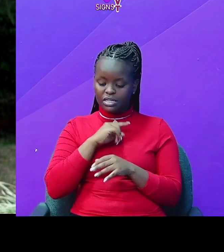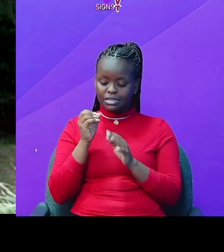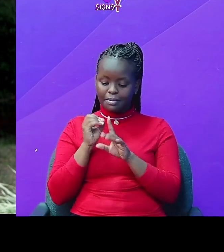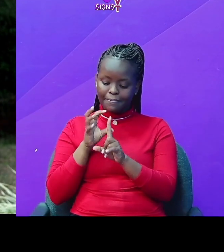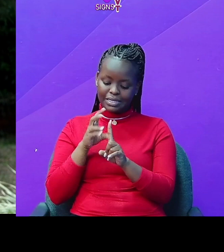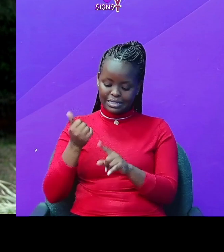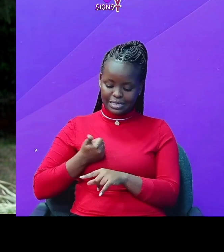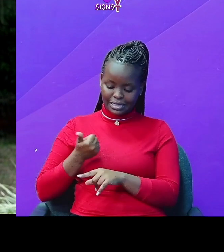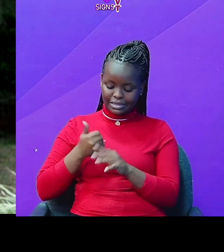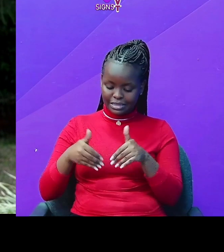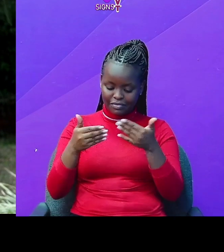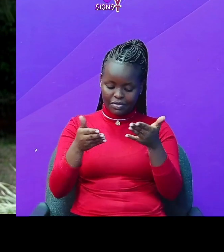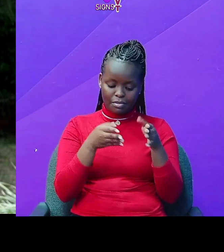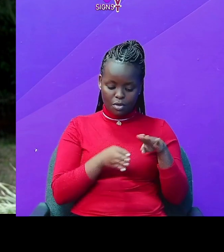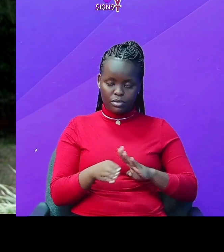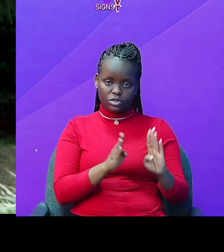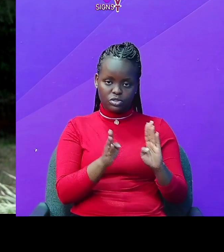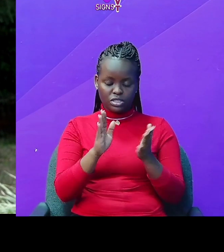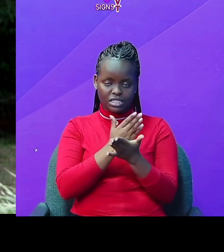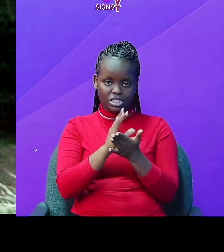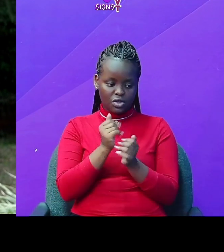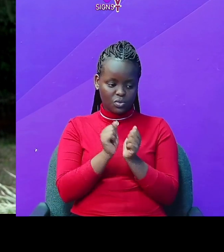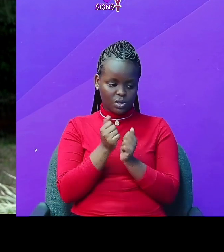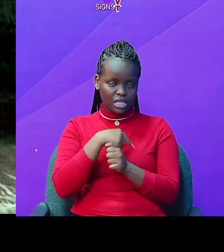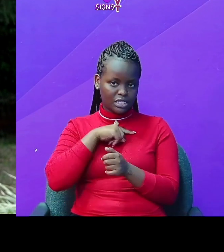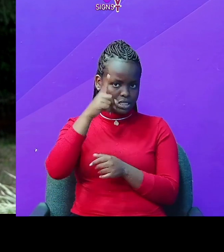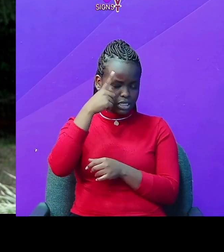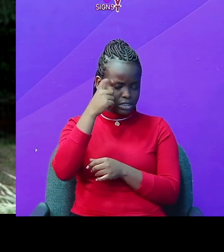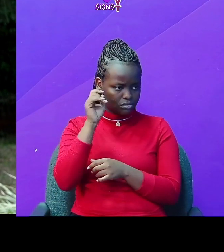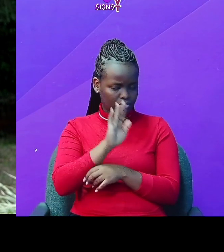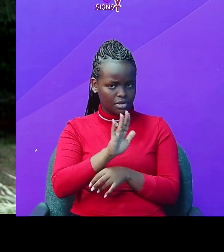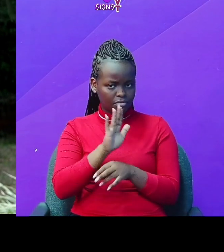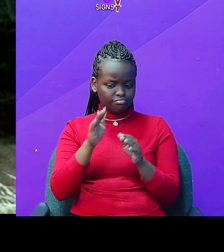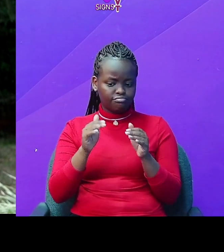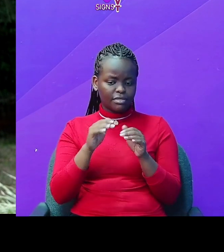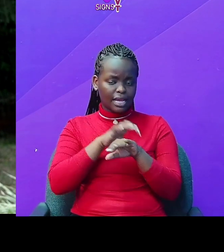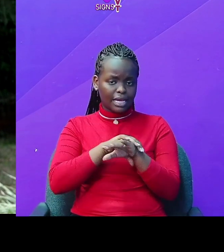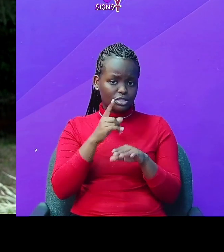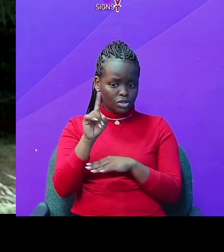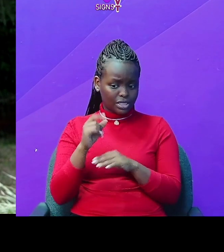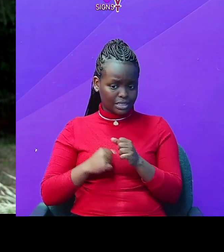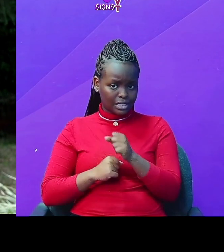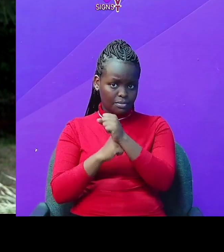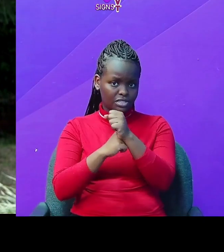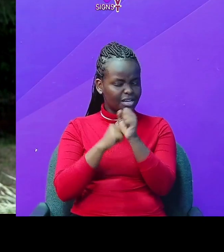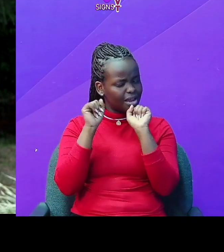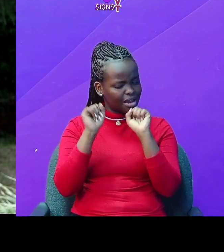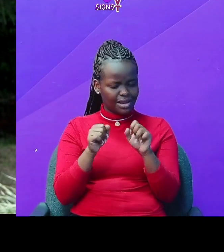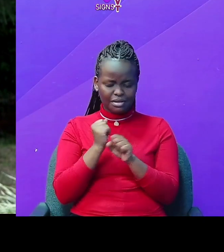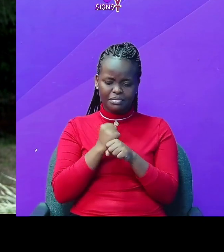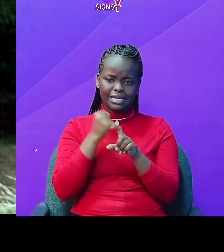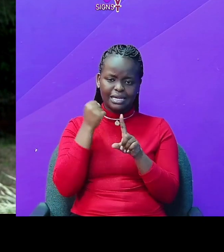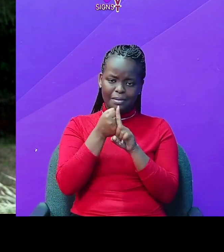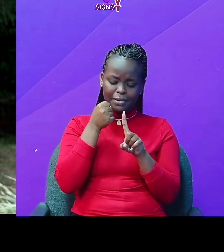give them opportunities, if they share with us their dreams and they get the right support, definitely they can make impact. For